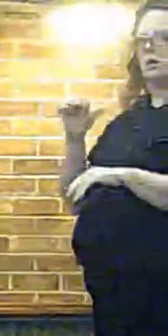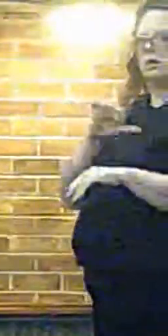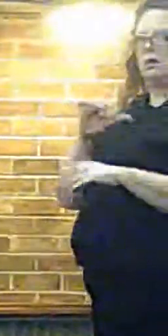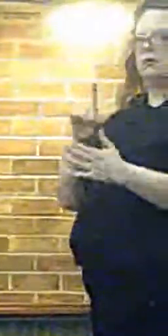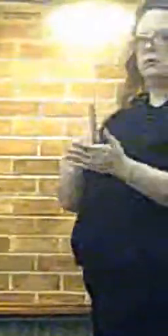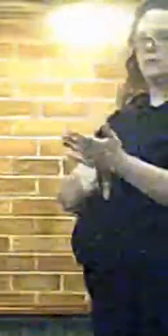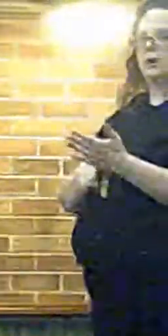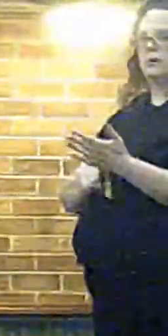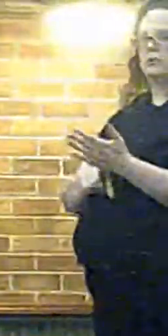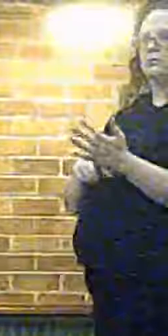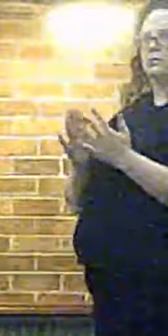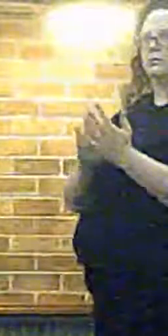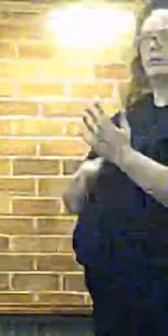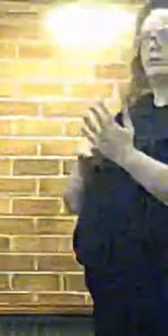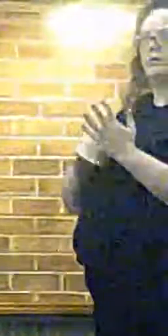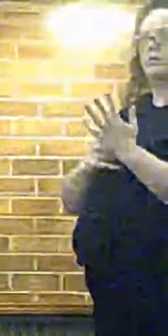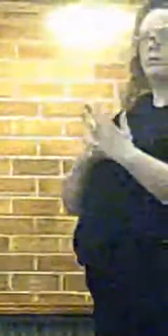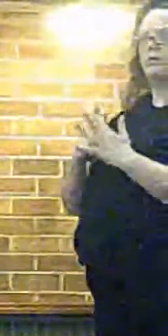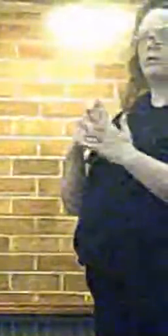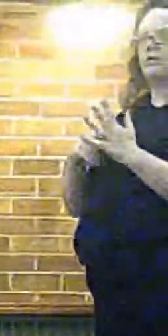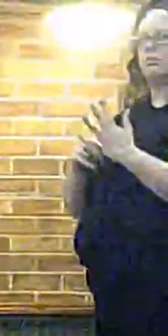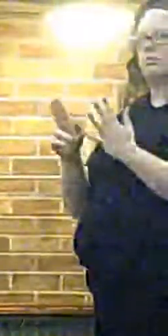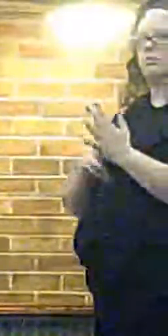£660,000 in Morton, which is 2.1 acres.